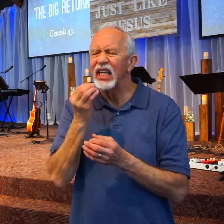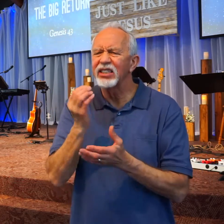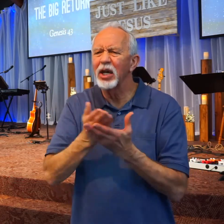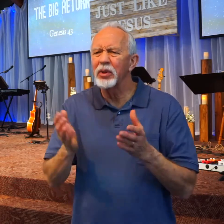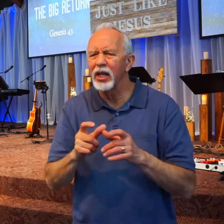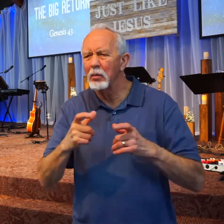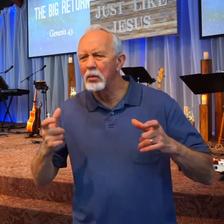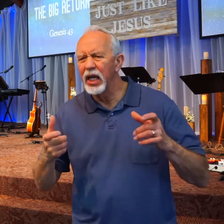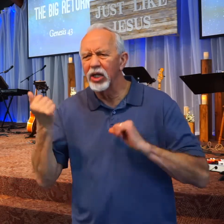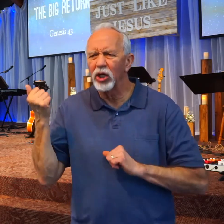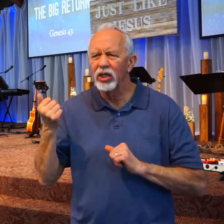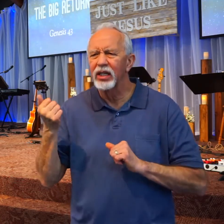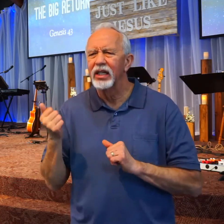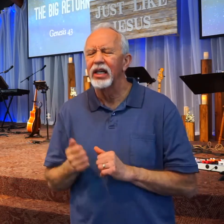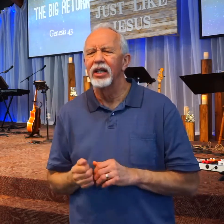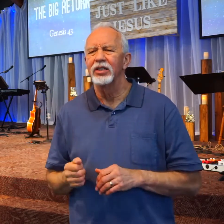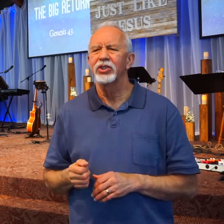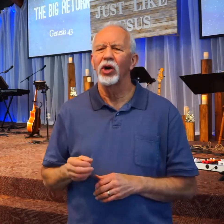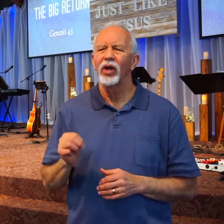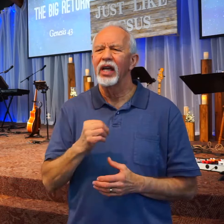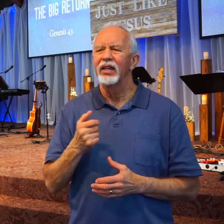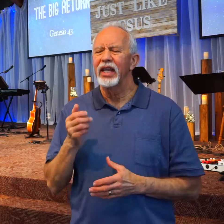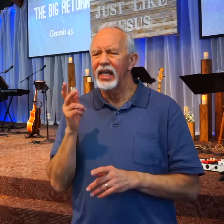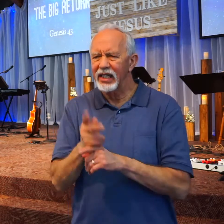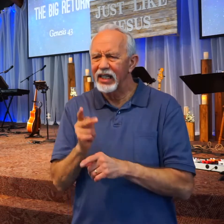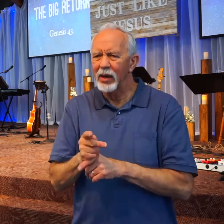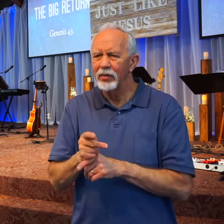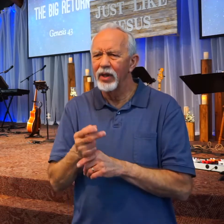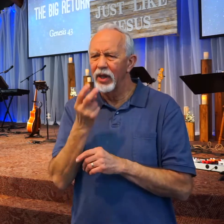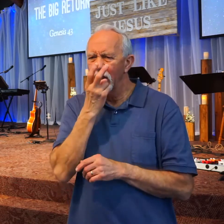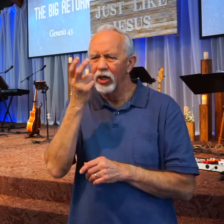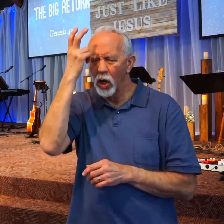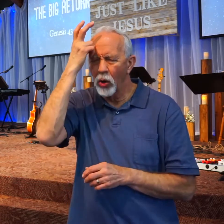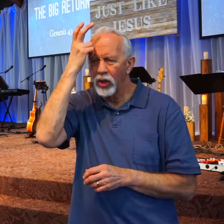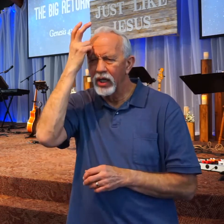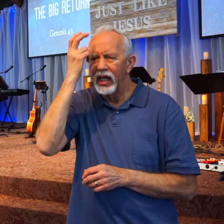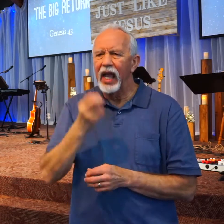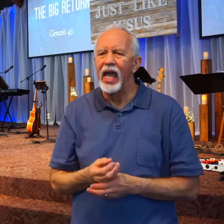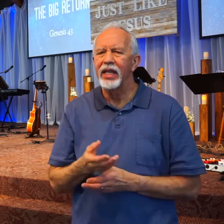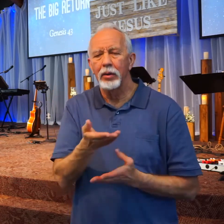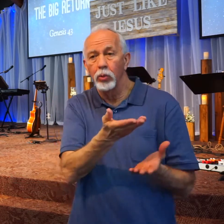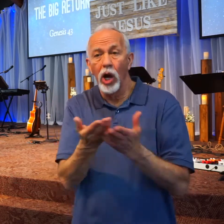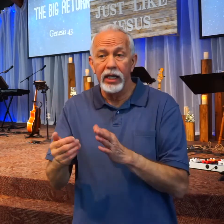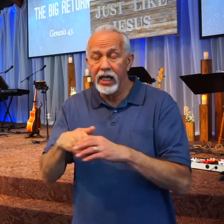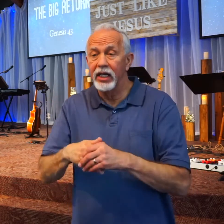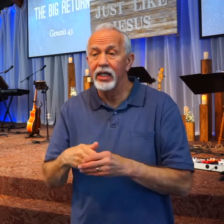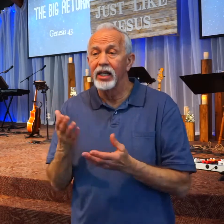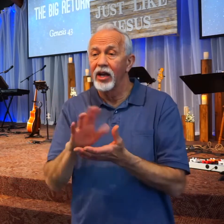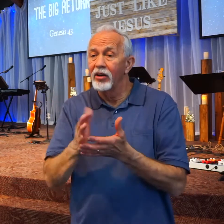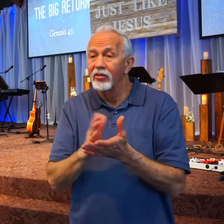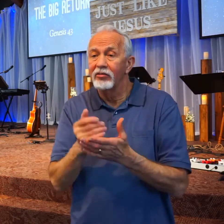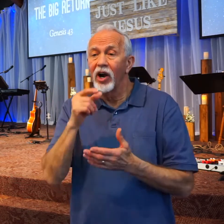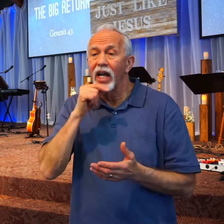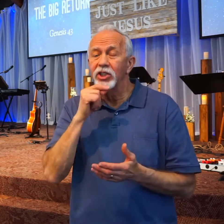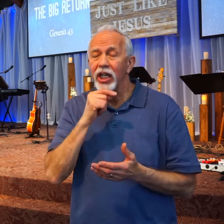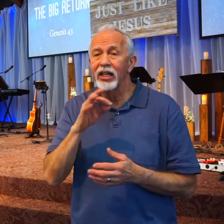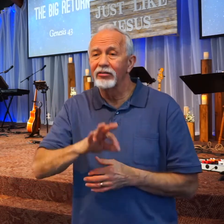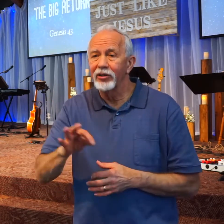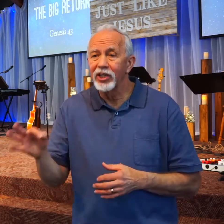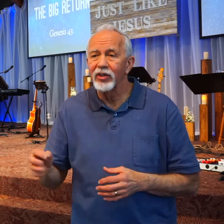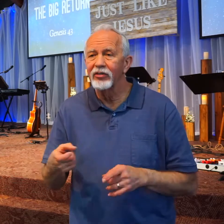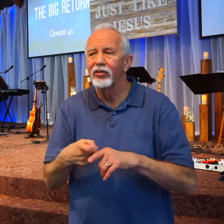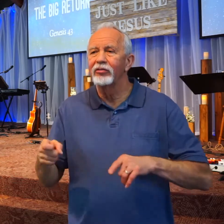bigger after all. And so Mariah kept that goat, and they catered in fried chicken and French fries from some